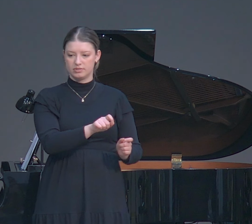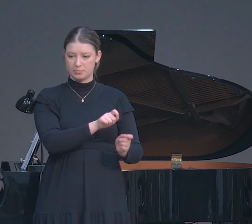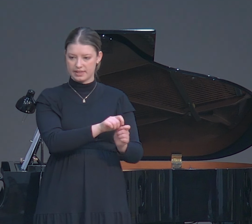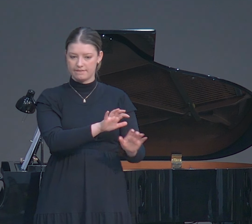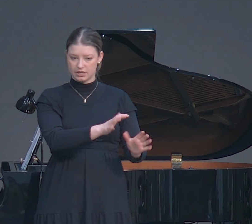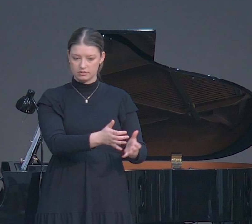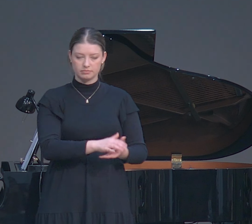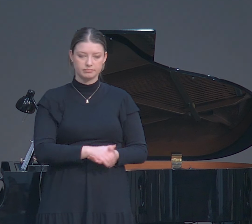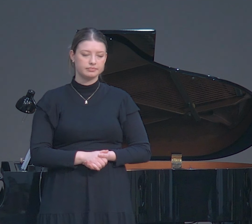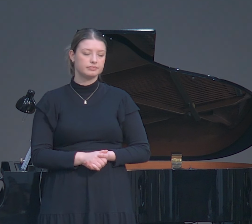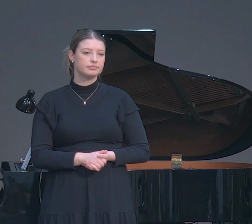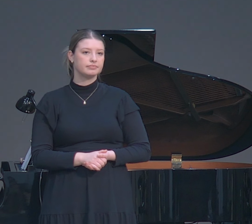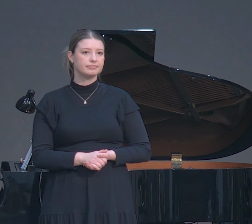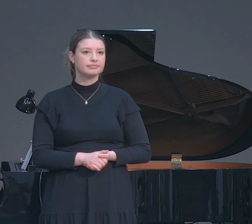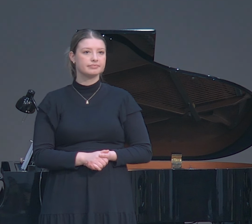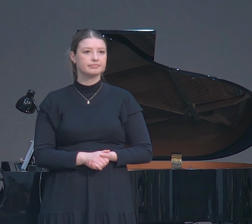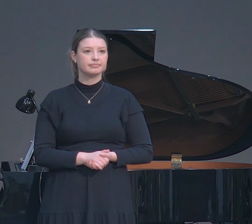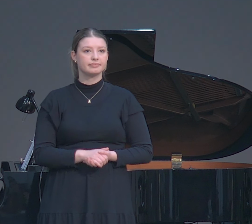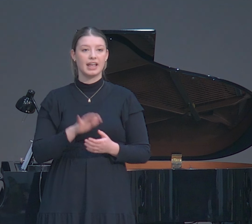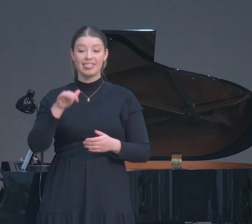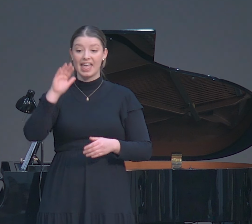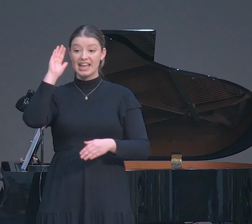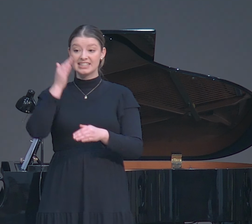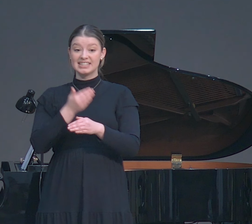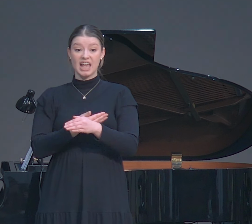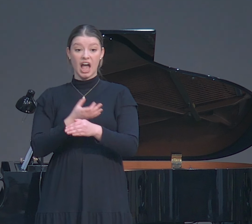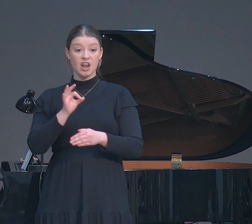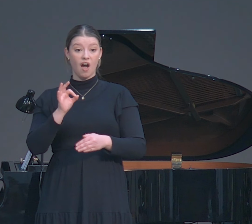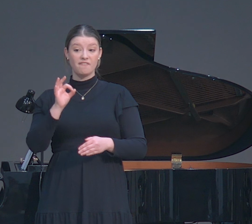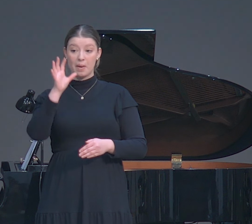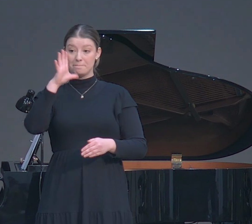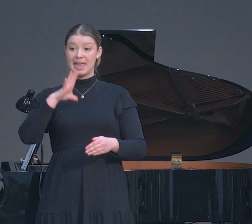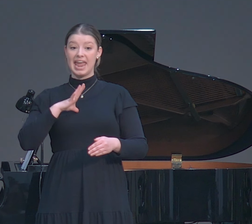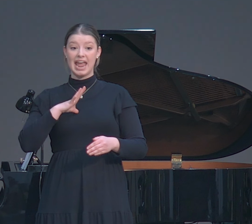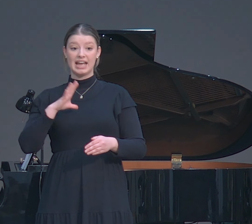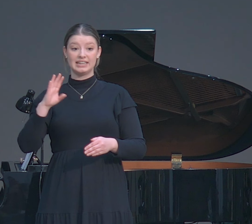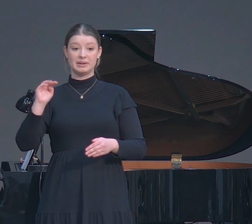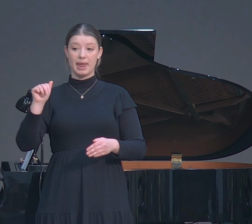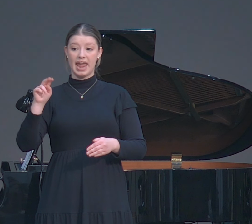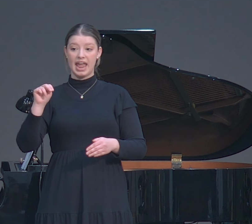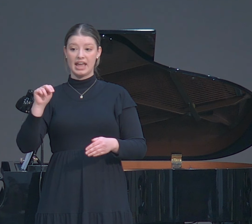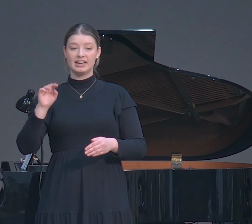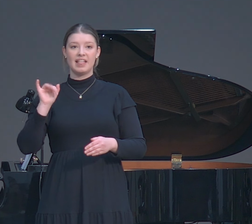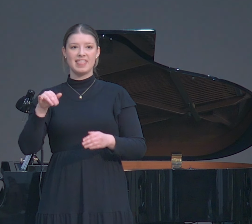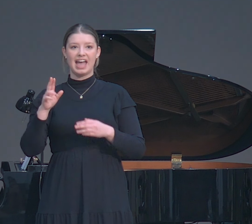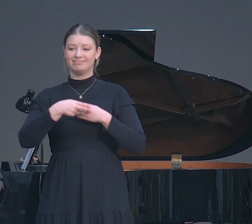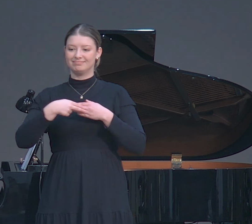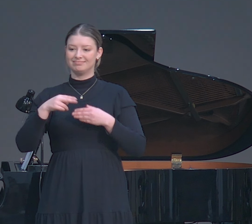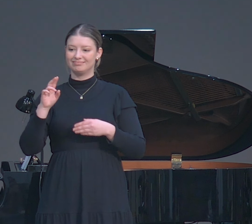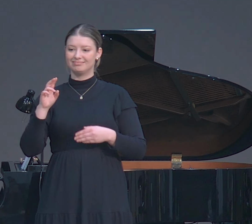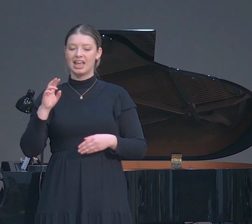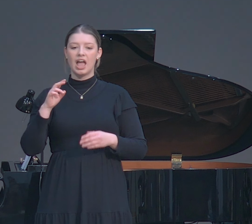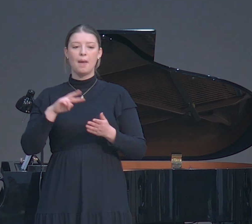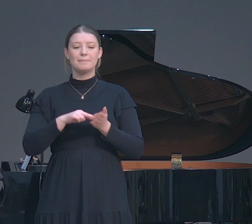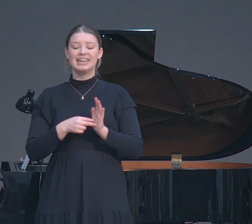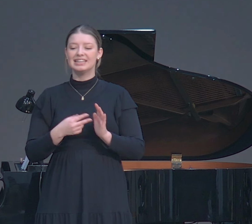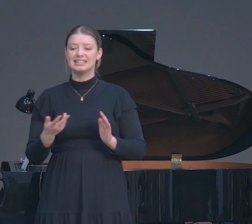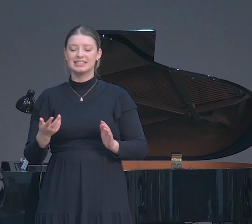And I believe that that relates to this, that Son of Man reference that Jesus is using is a